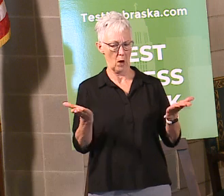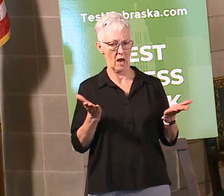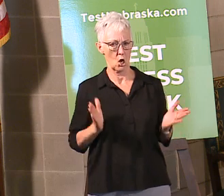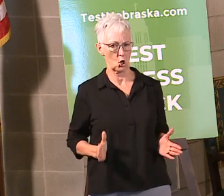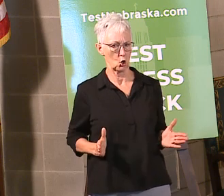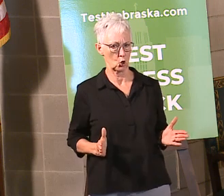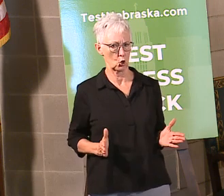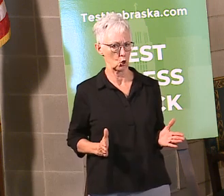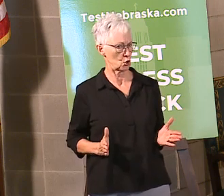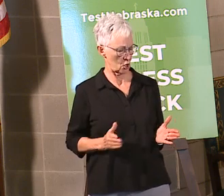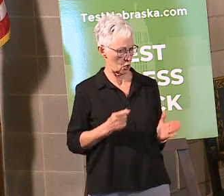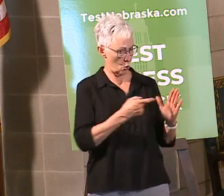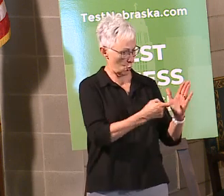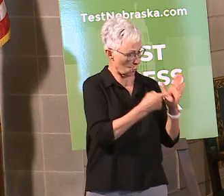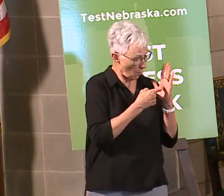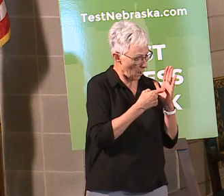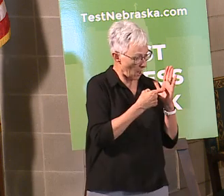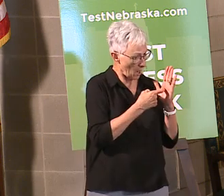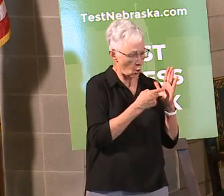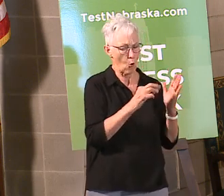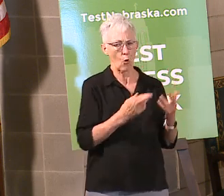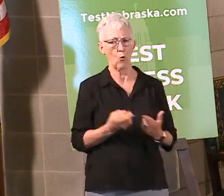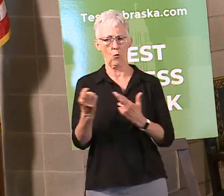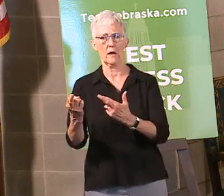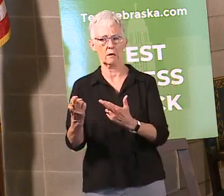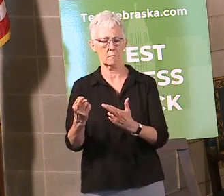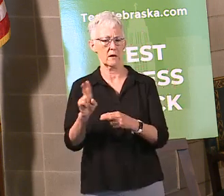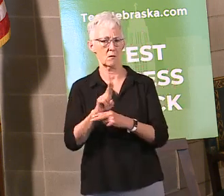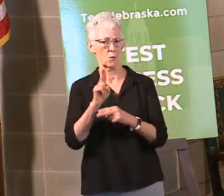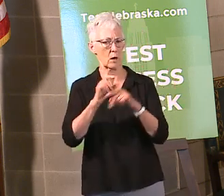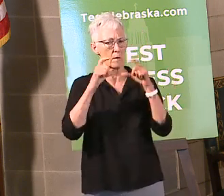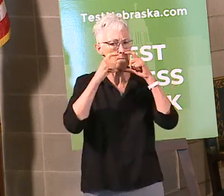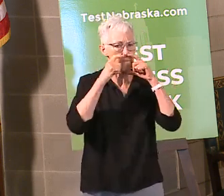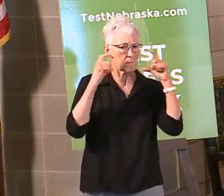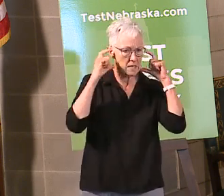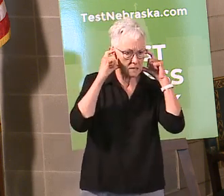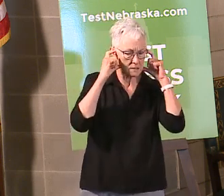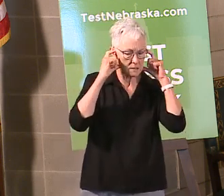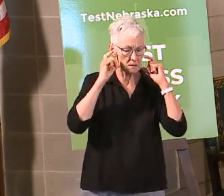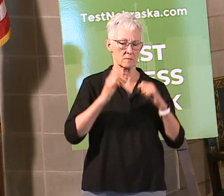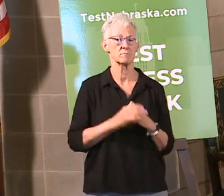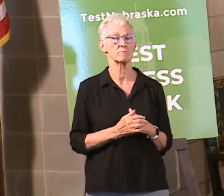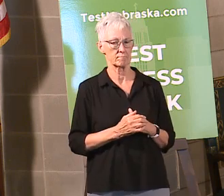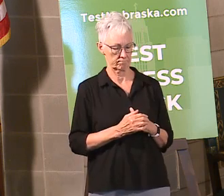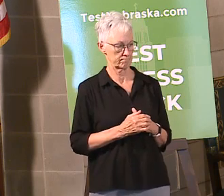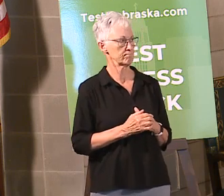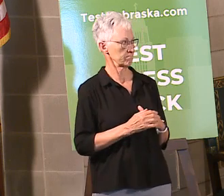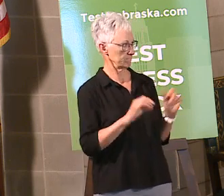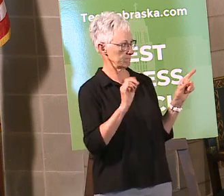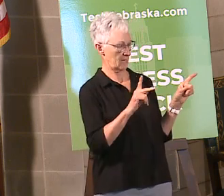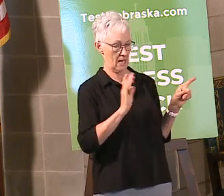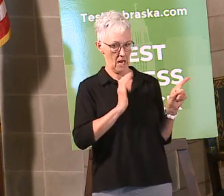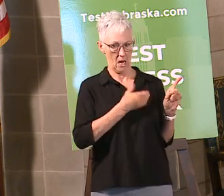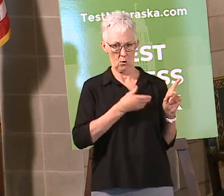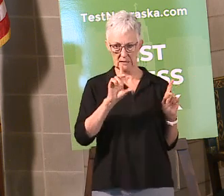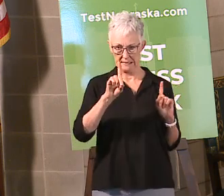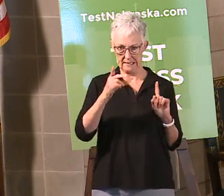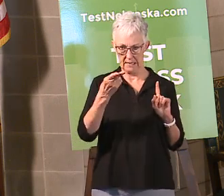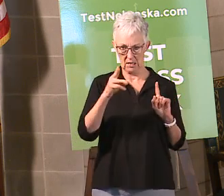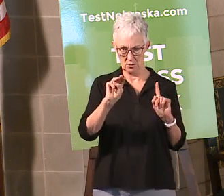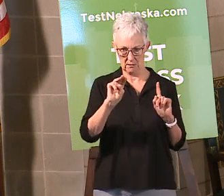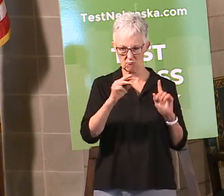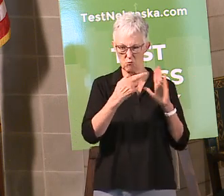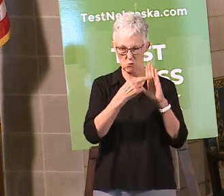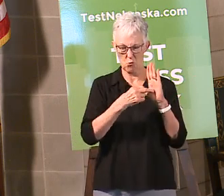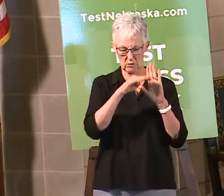that difference, between salons? Sure. So the question was, if you look at our DHMs, and we put things like